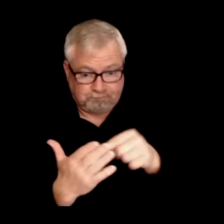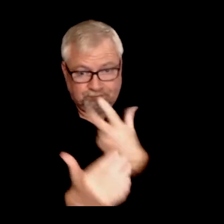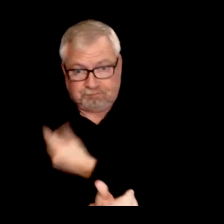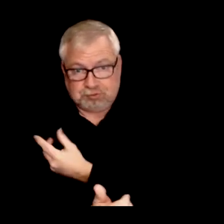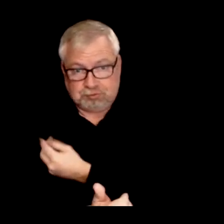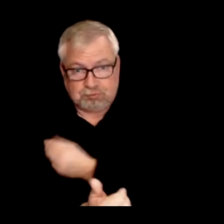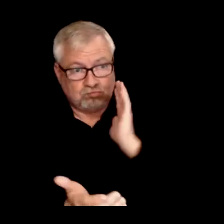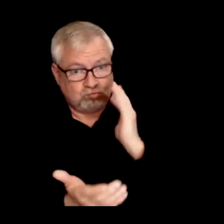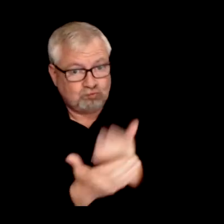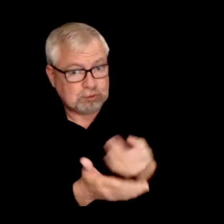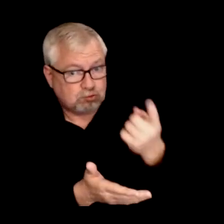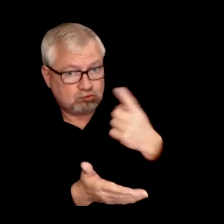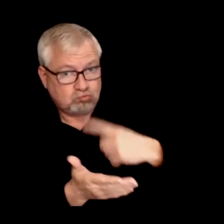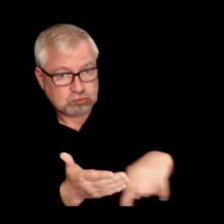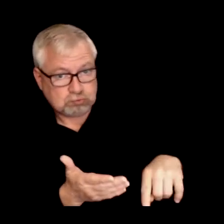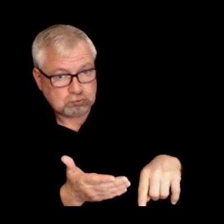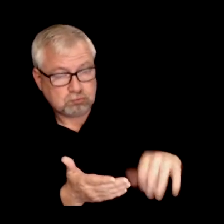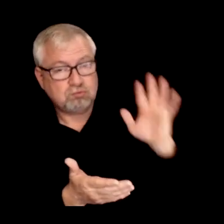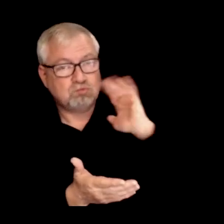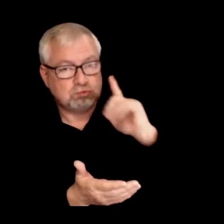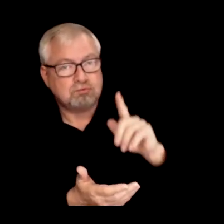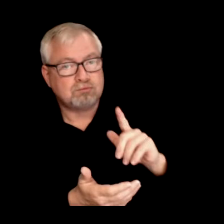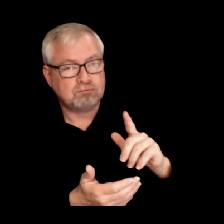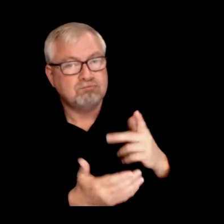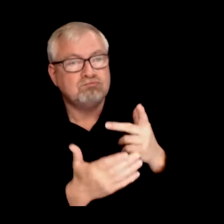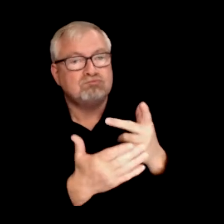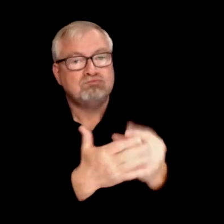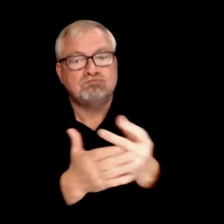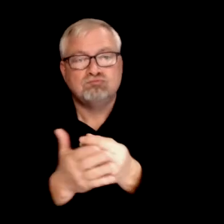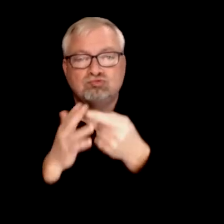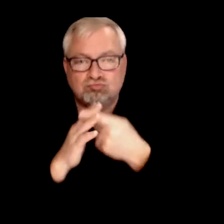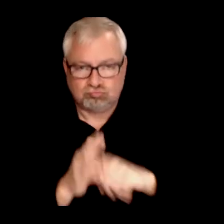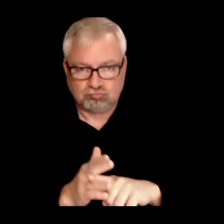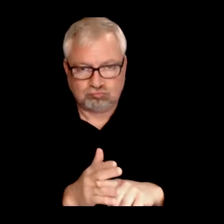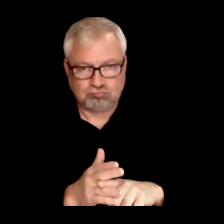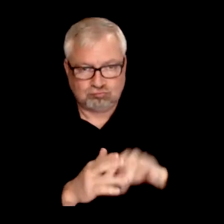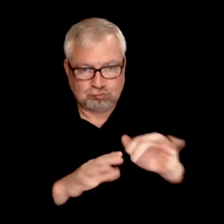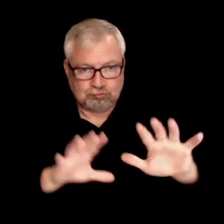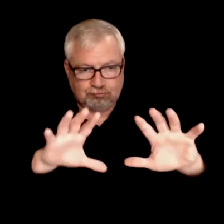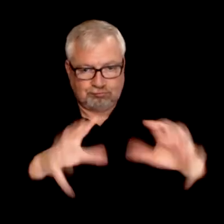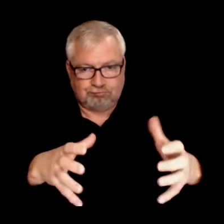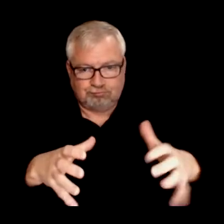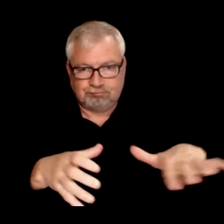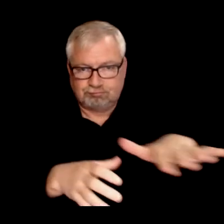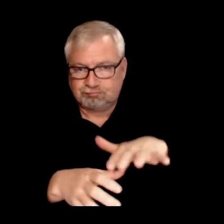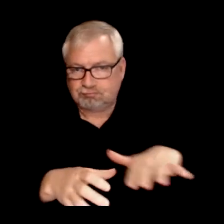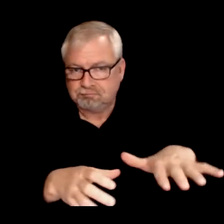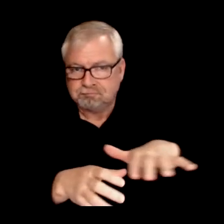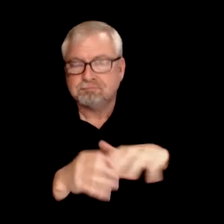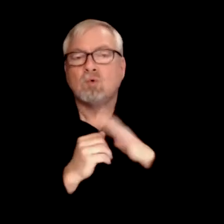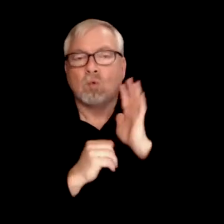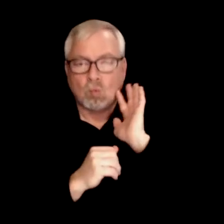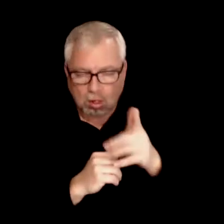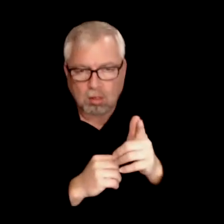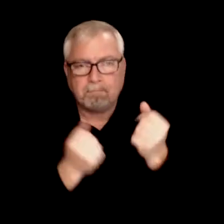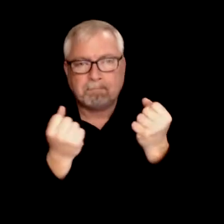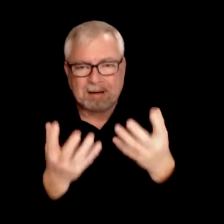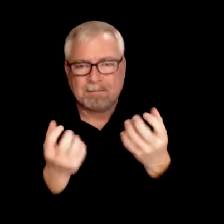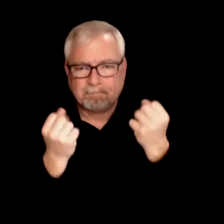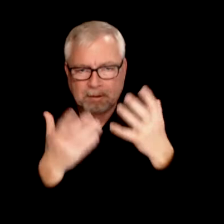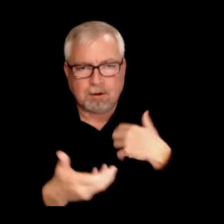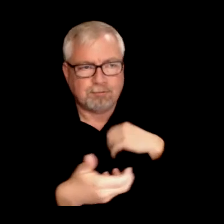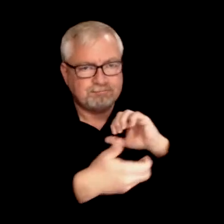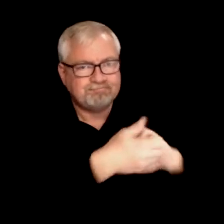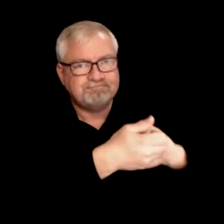be vaccination that begins in those settings. And so there'll be multiple partners, pharmacy partners, that